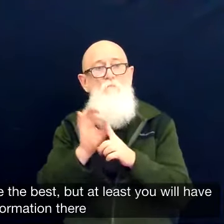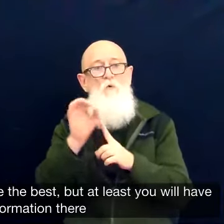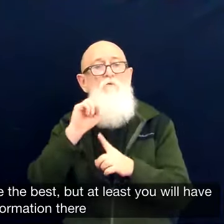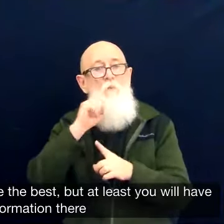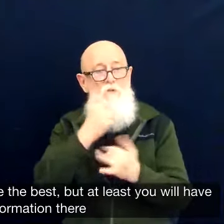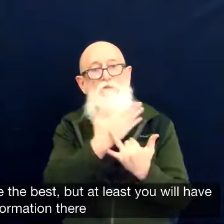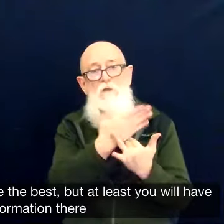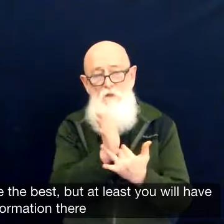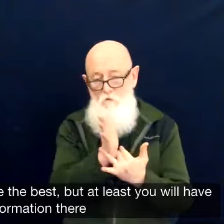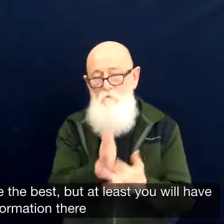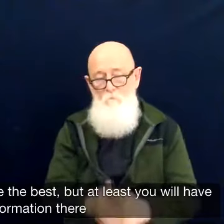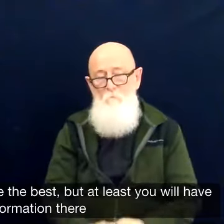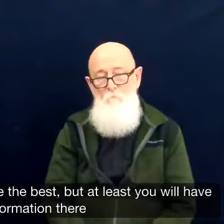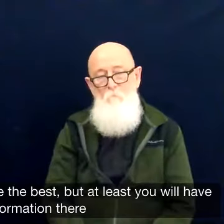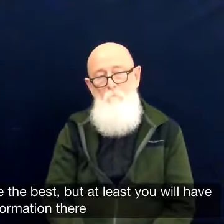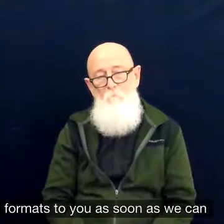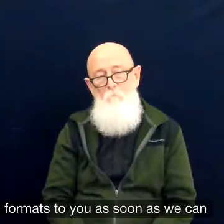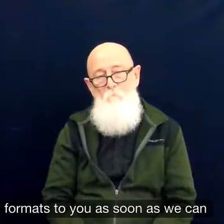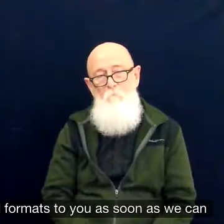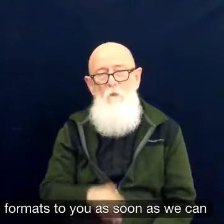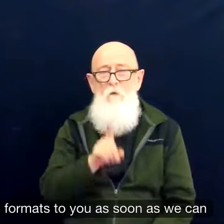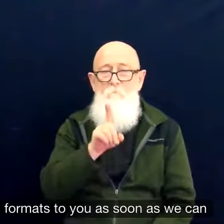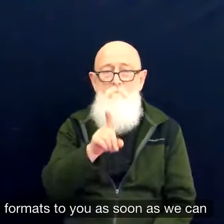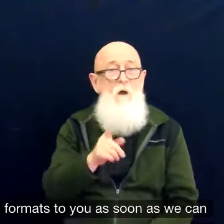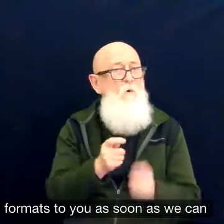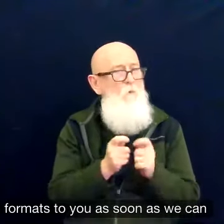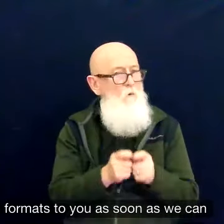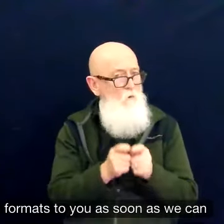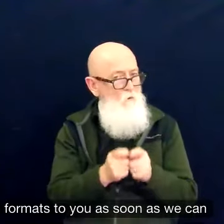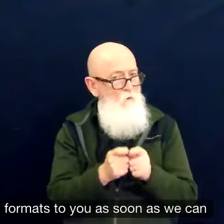can. But it will be a really useful